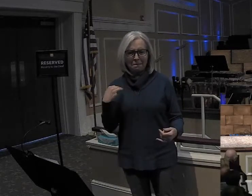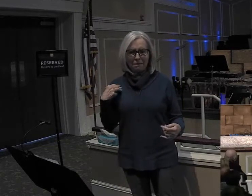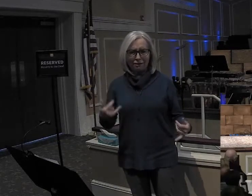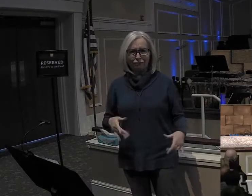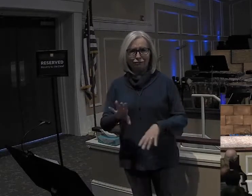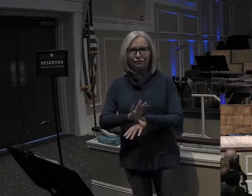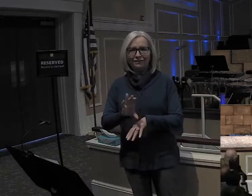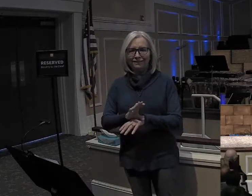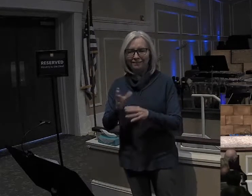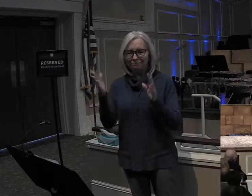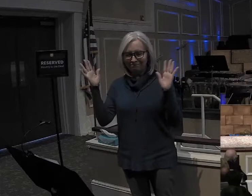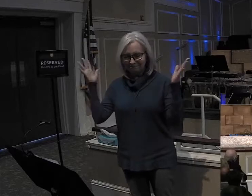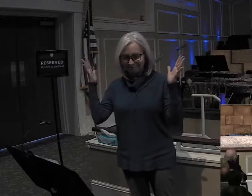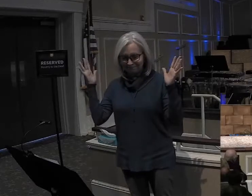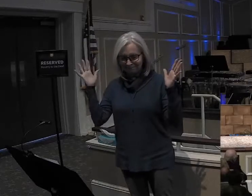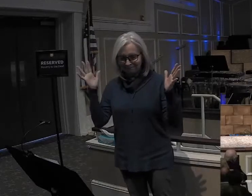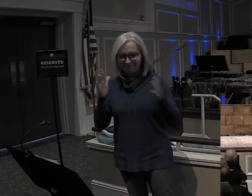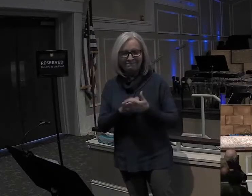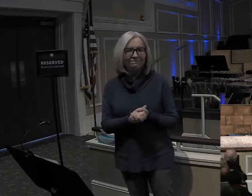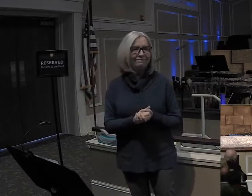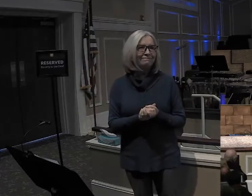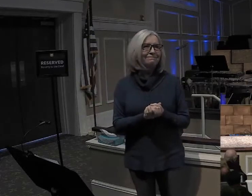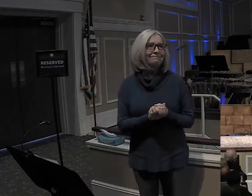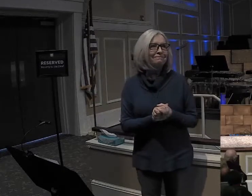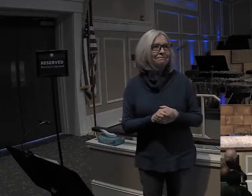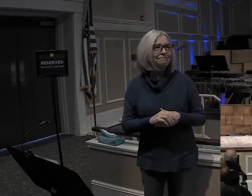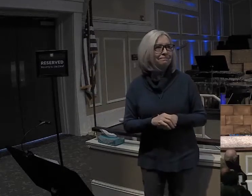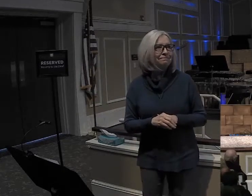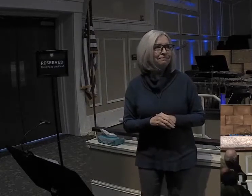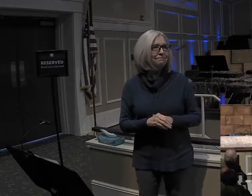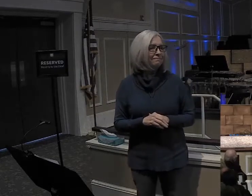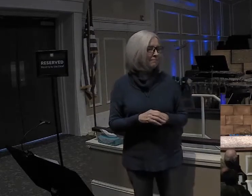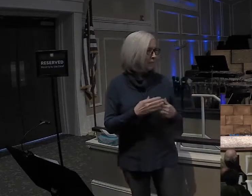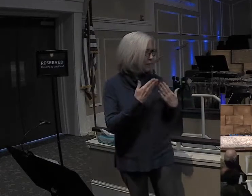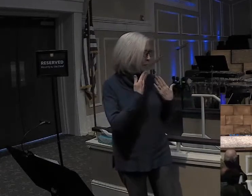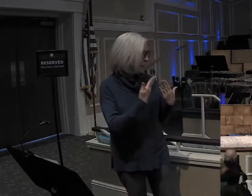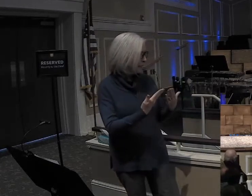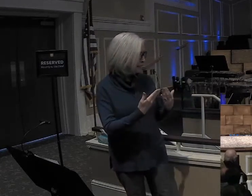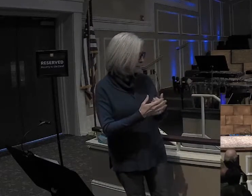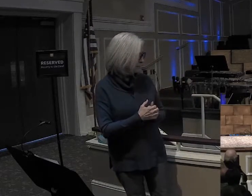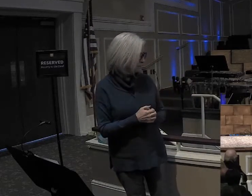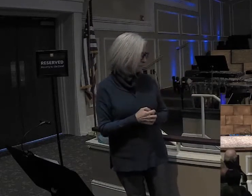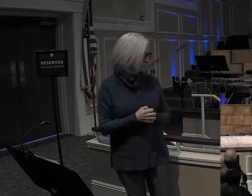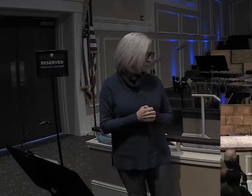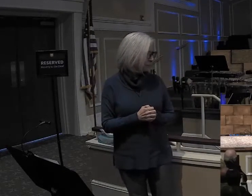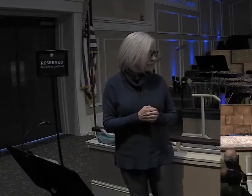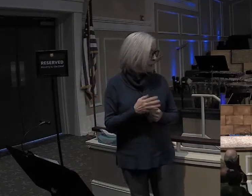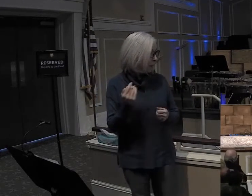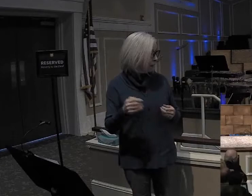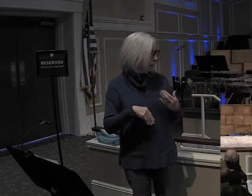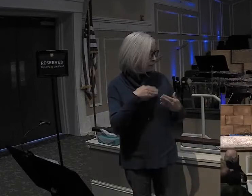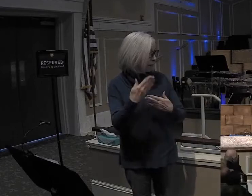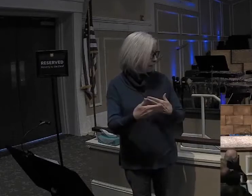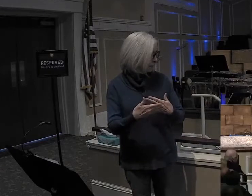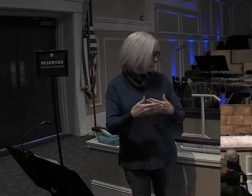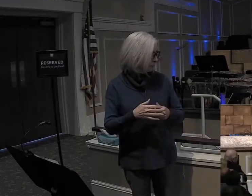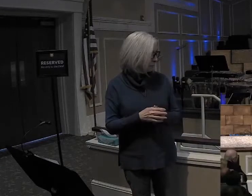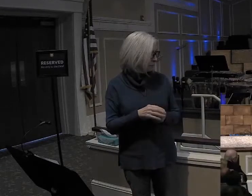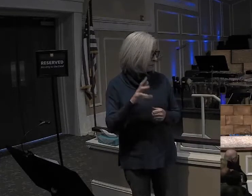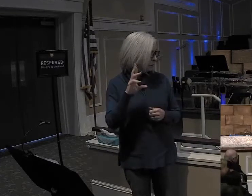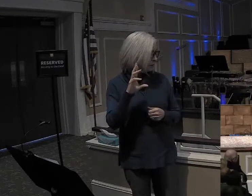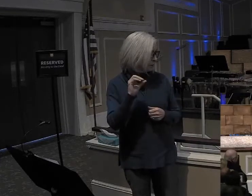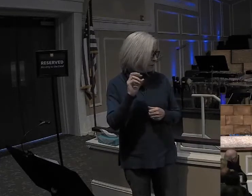we rejoice with you. So grateful. Thank you, thank you, thank you. And next, I want to introduce you to